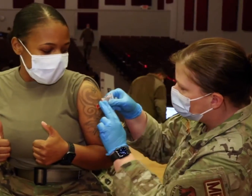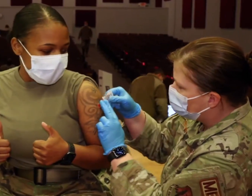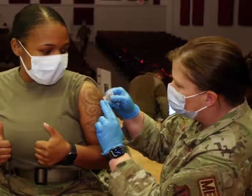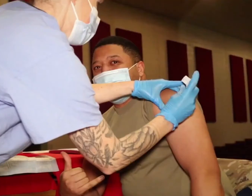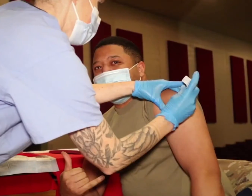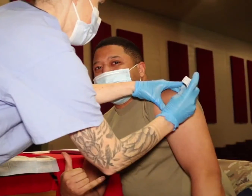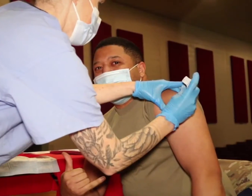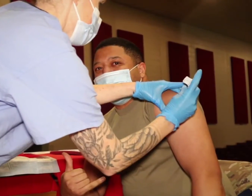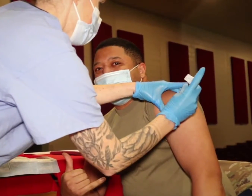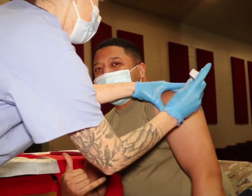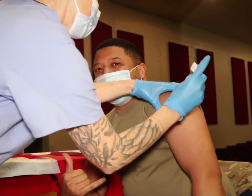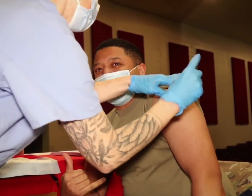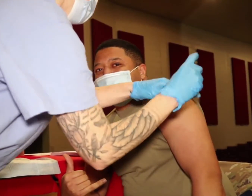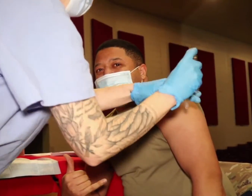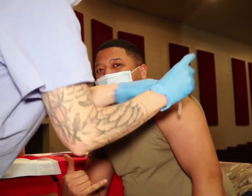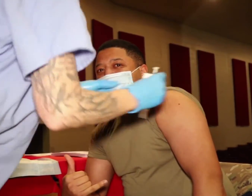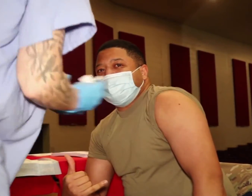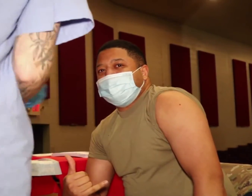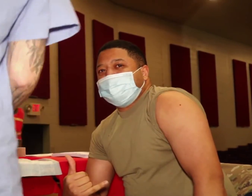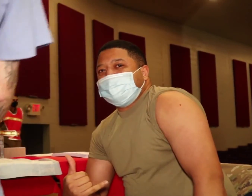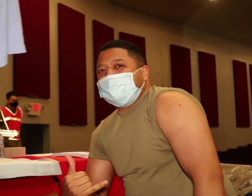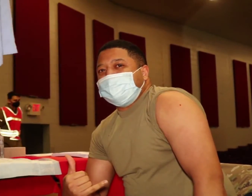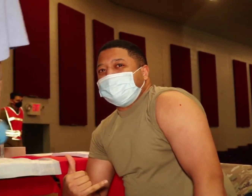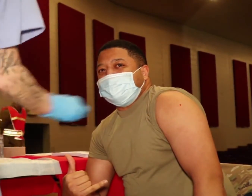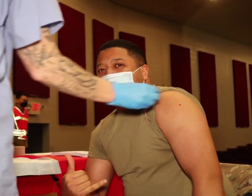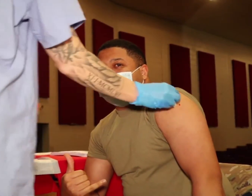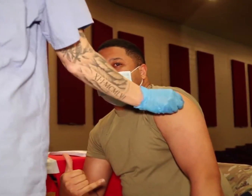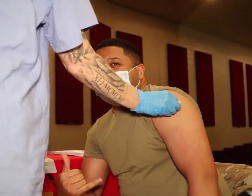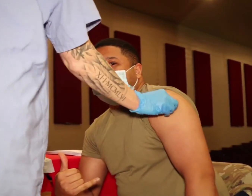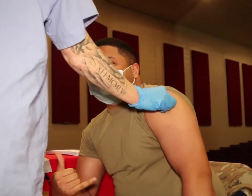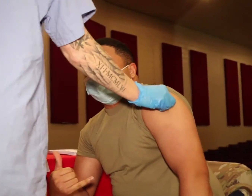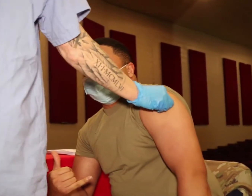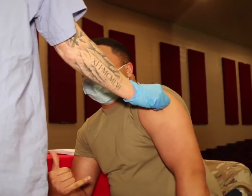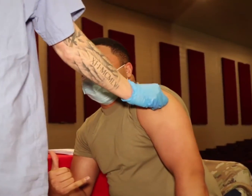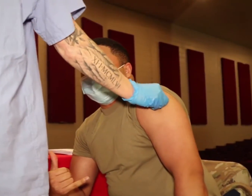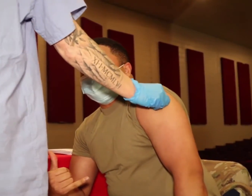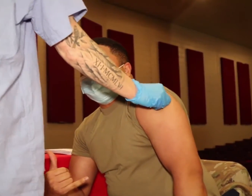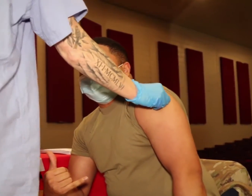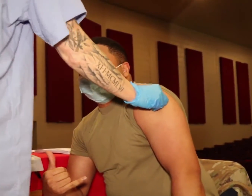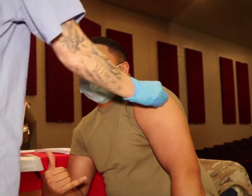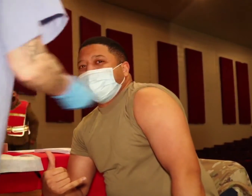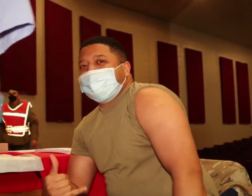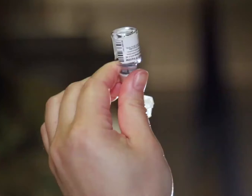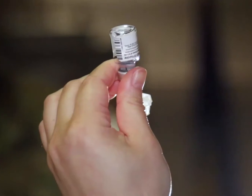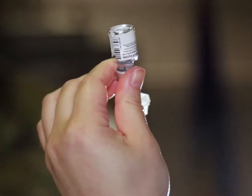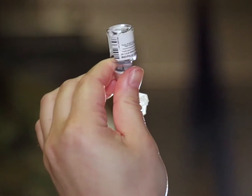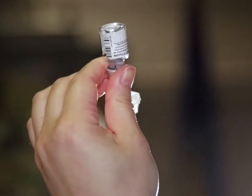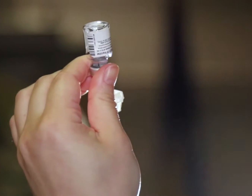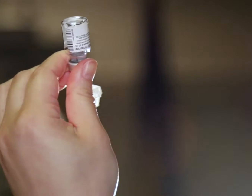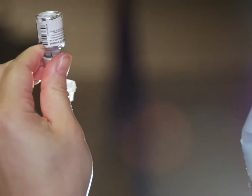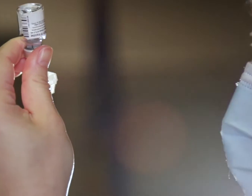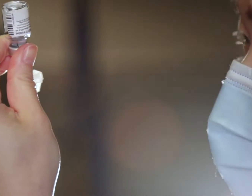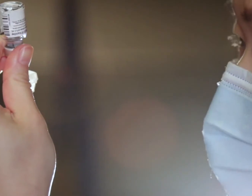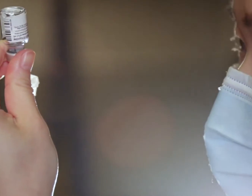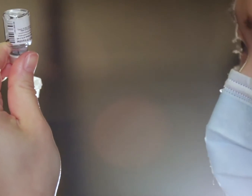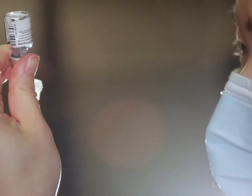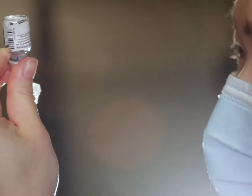effective against COVID-19. Can you see me smiling underneath this? Even though the vaccination should help you